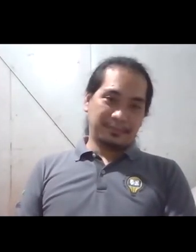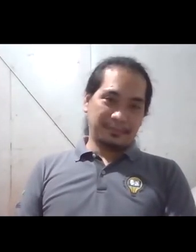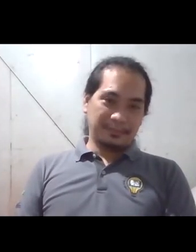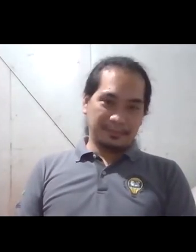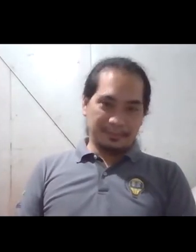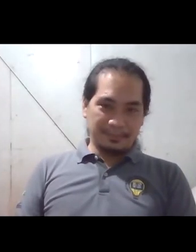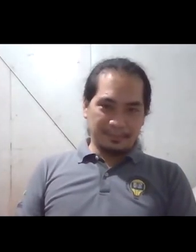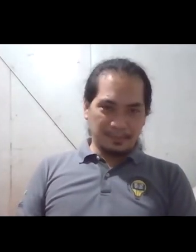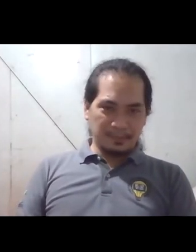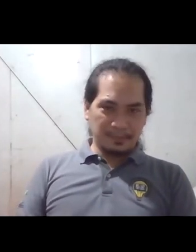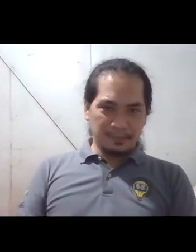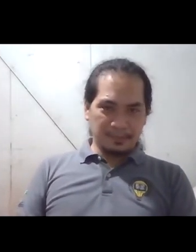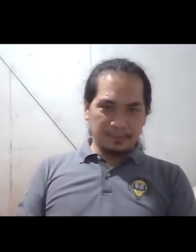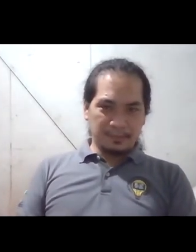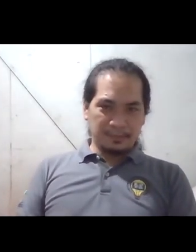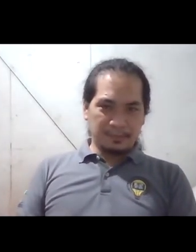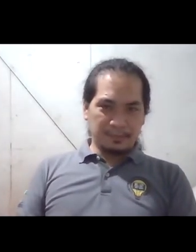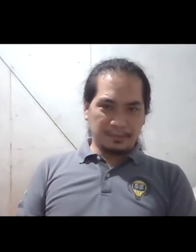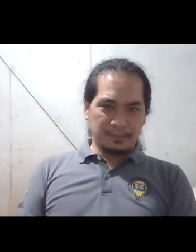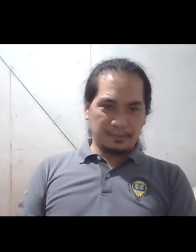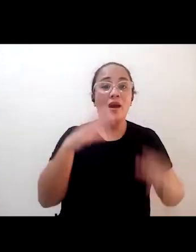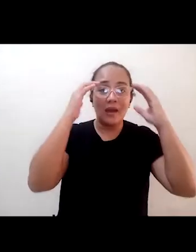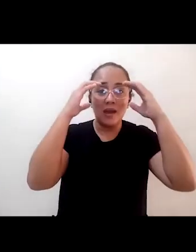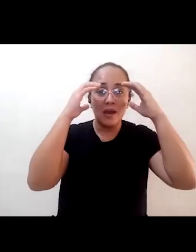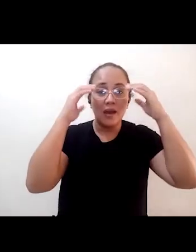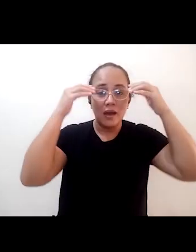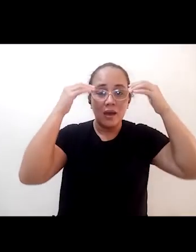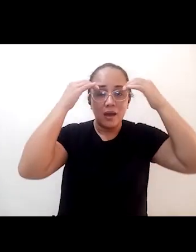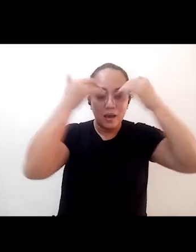All our eyes are getting tired.